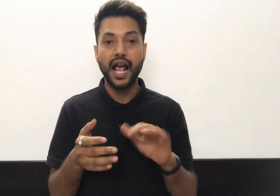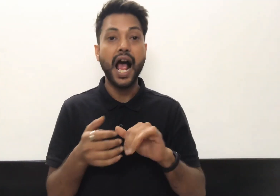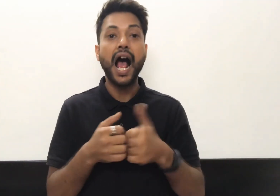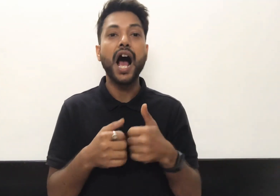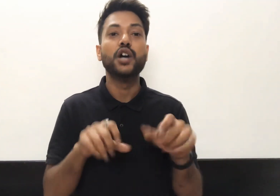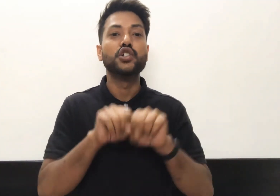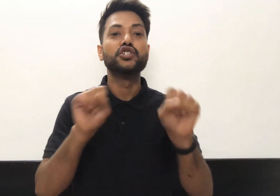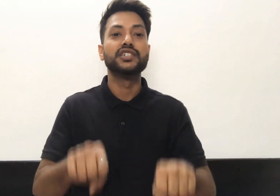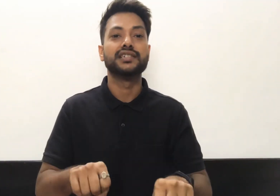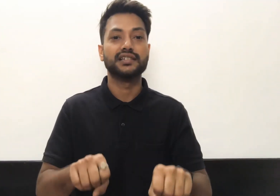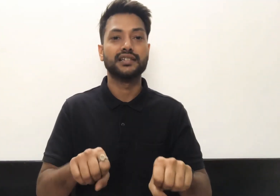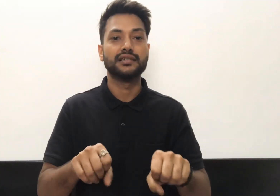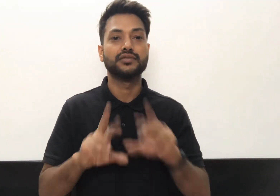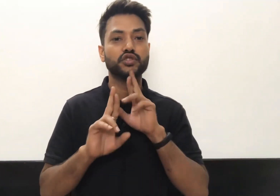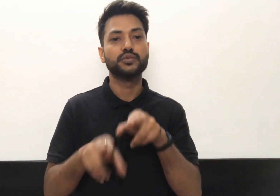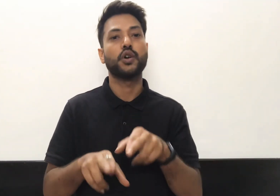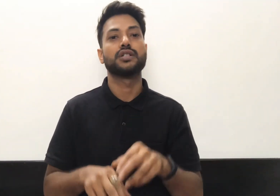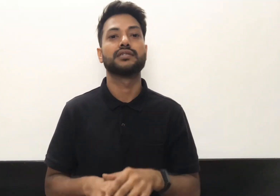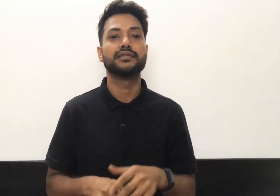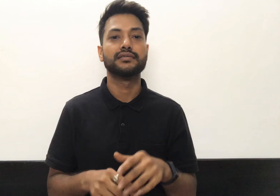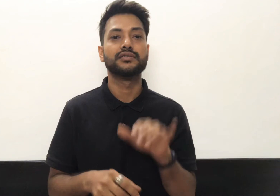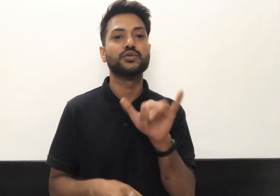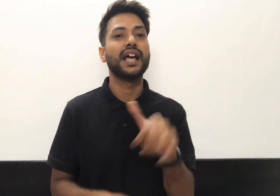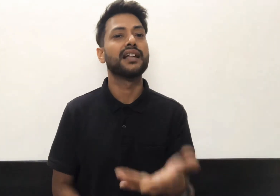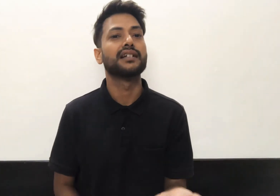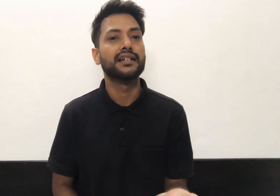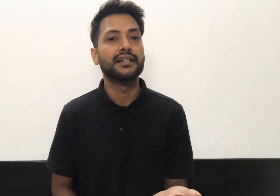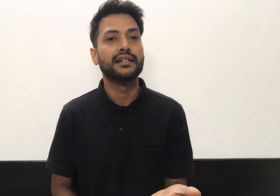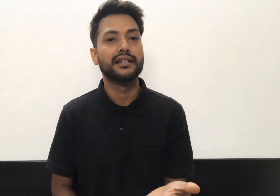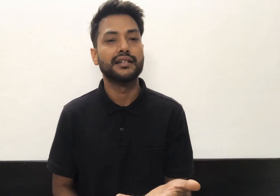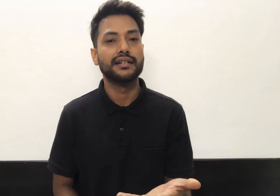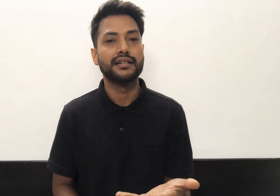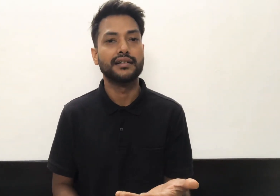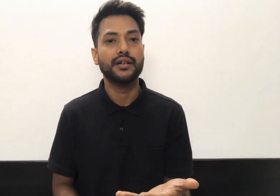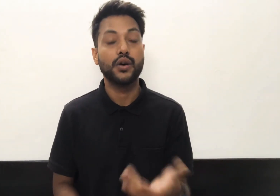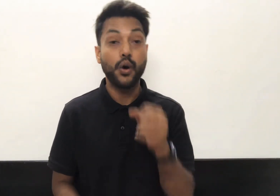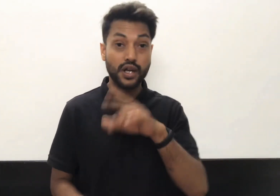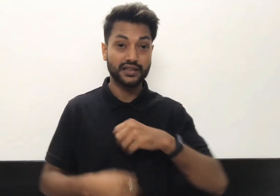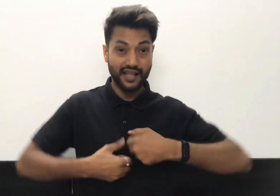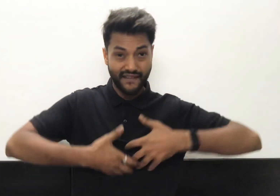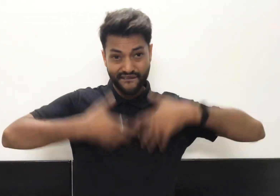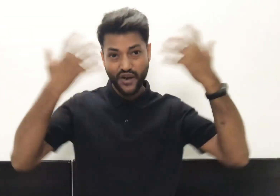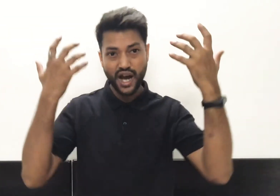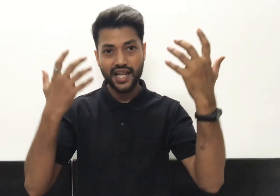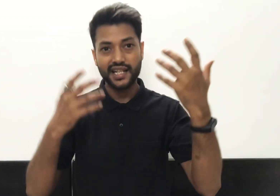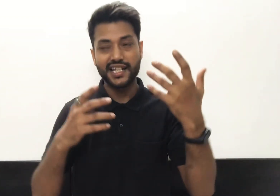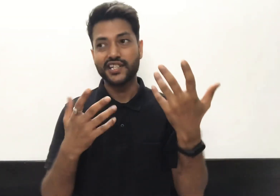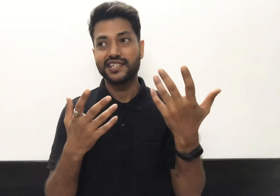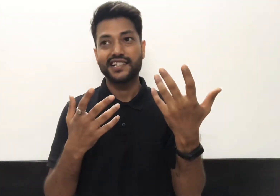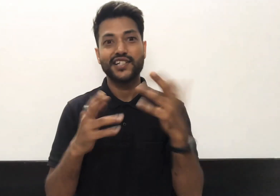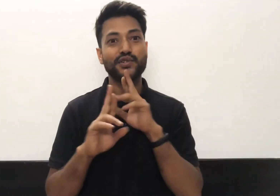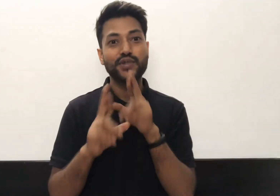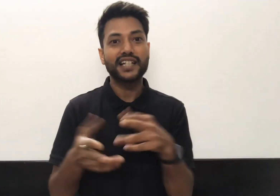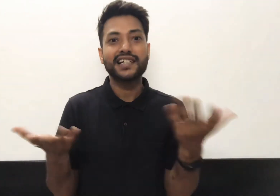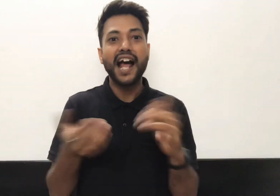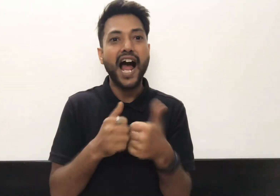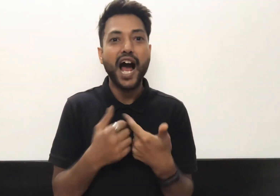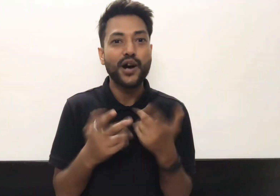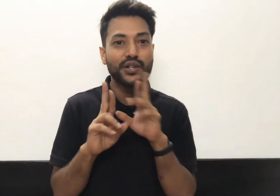system respond to it? Or is it a violent reaction, or does it respond in a certain way? This